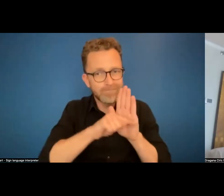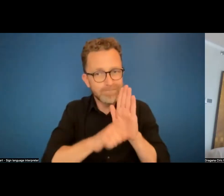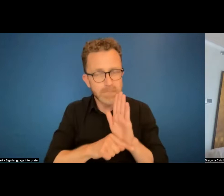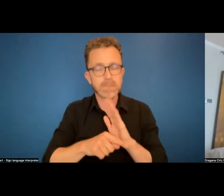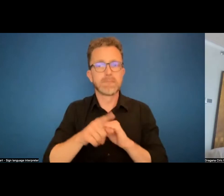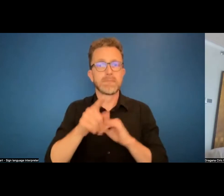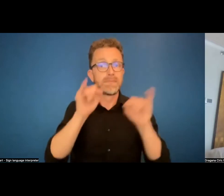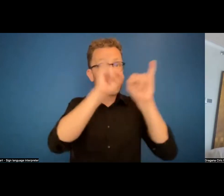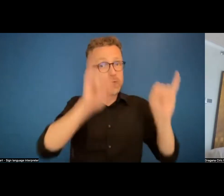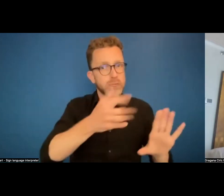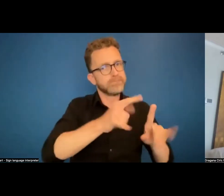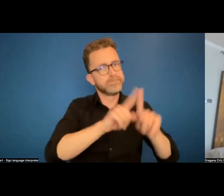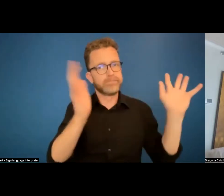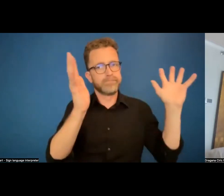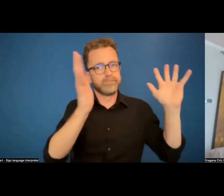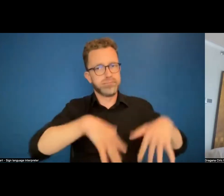call for